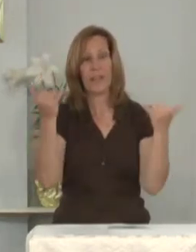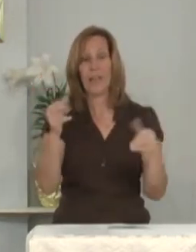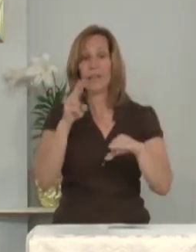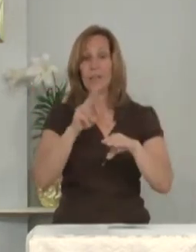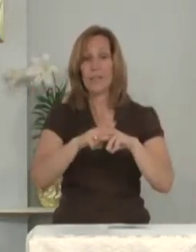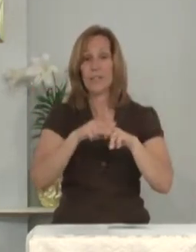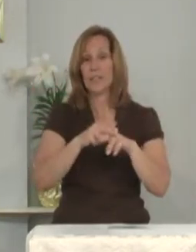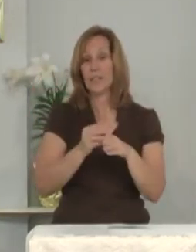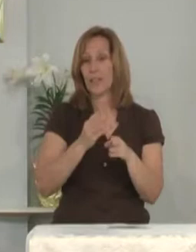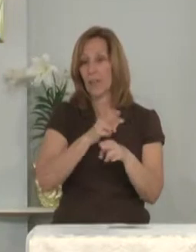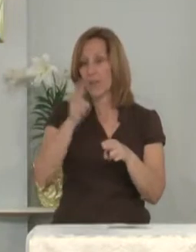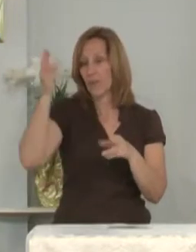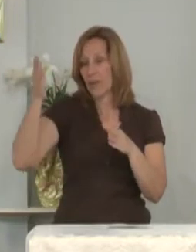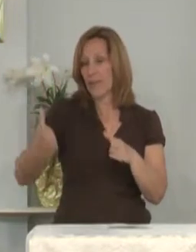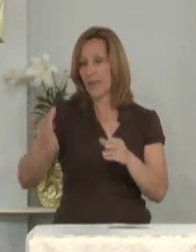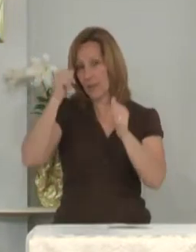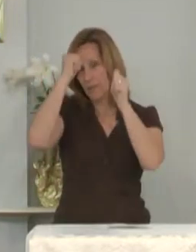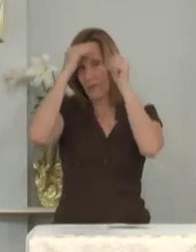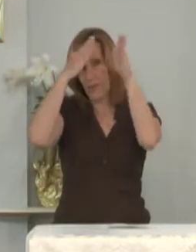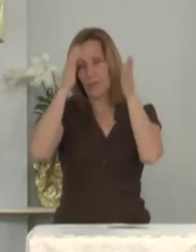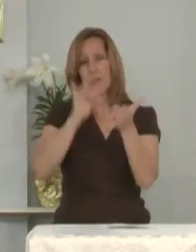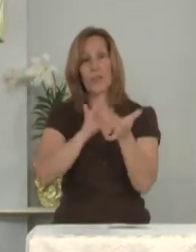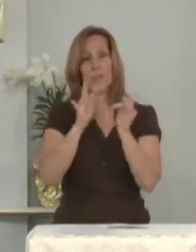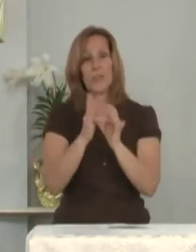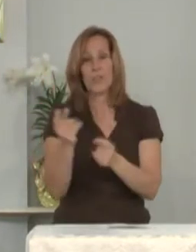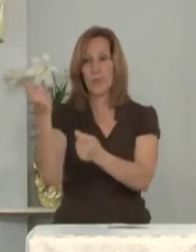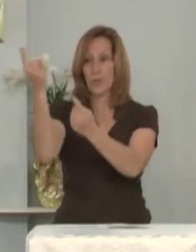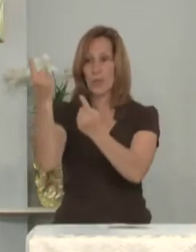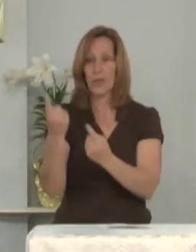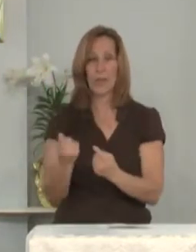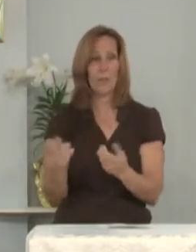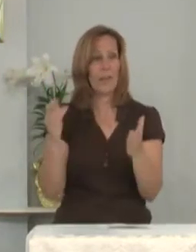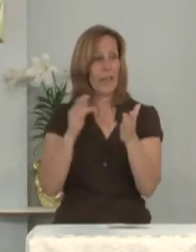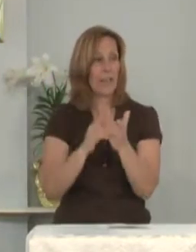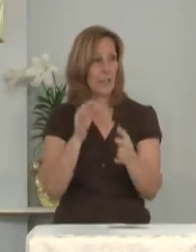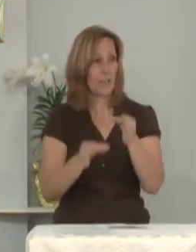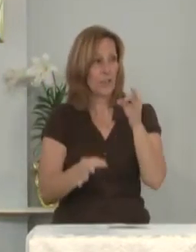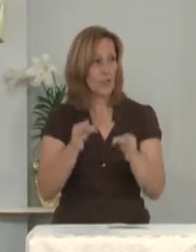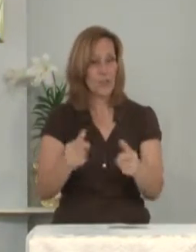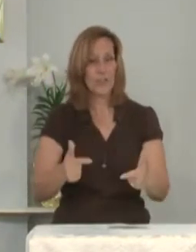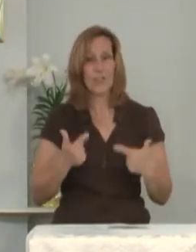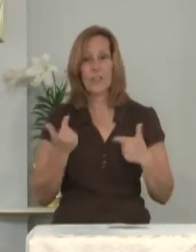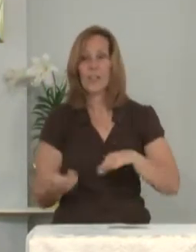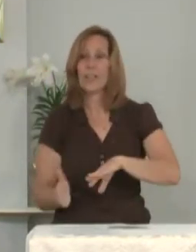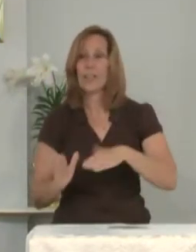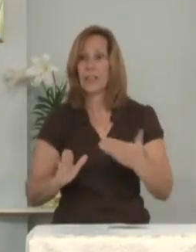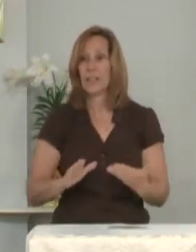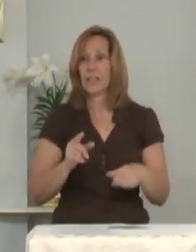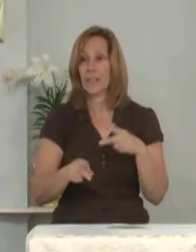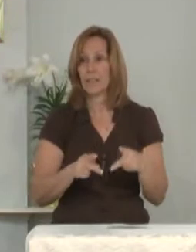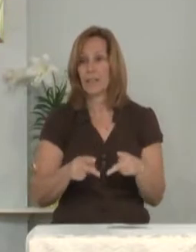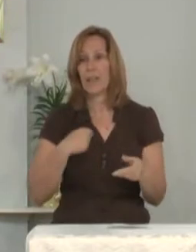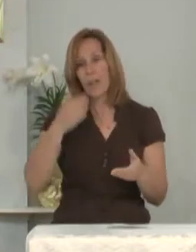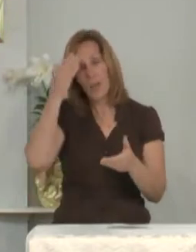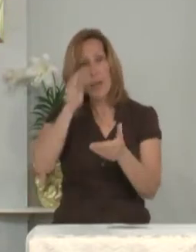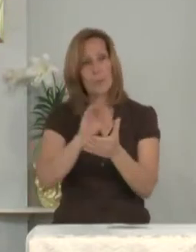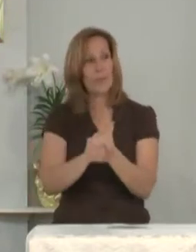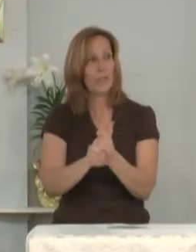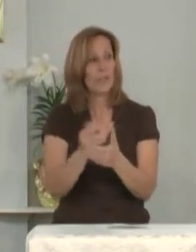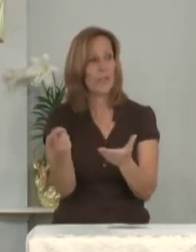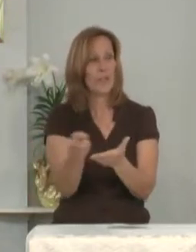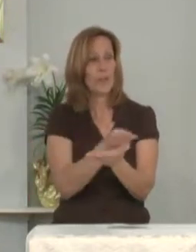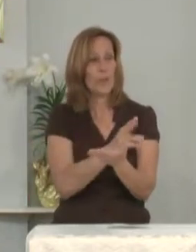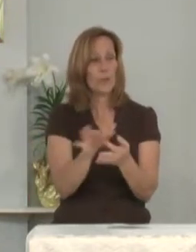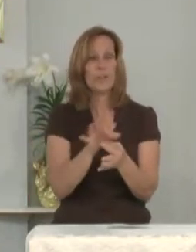seated at the right hand of the Father, and he will come to judge the living and the dead. I believe in the